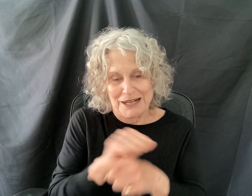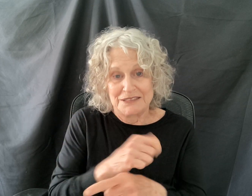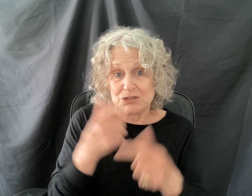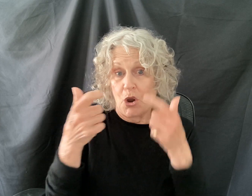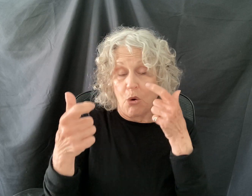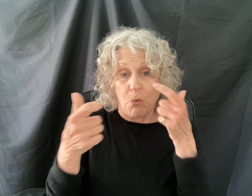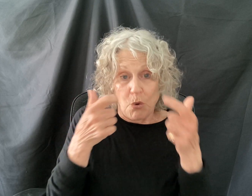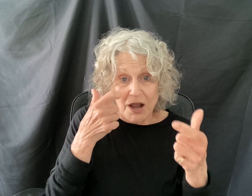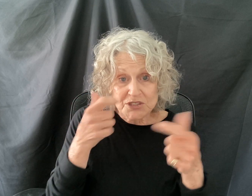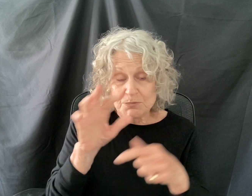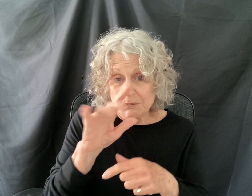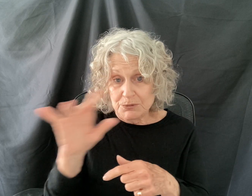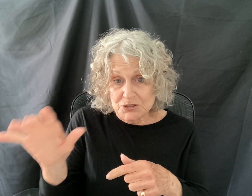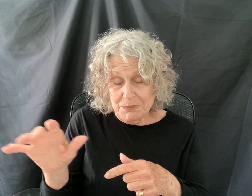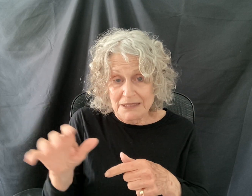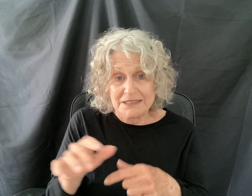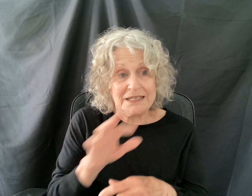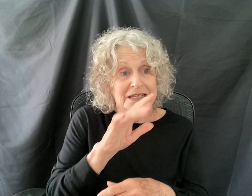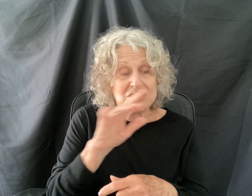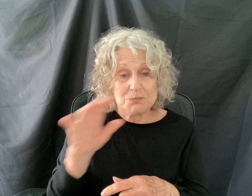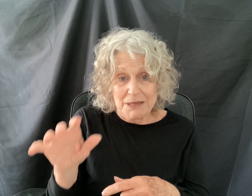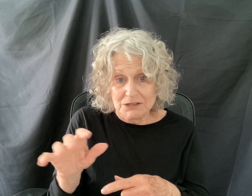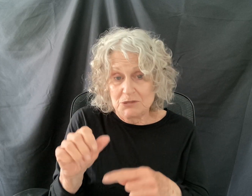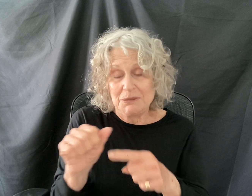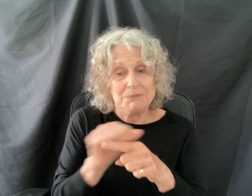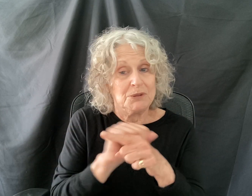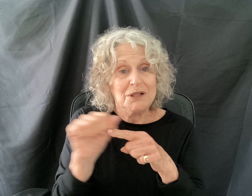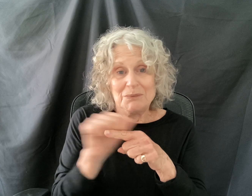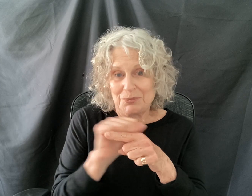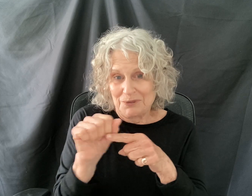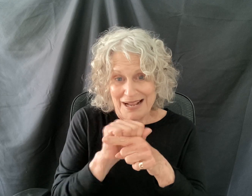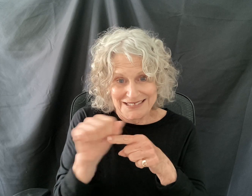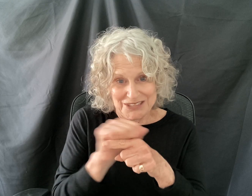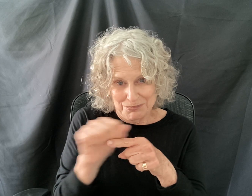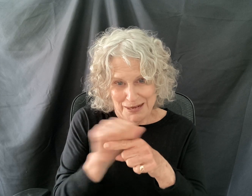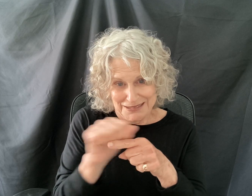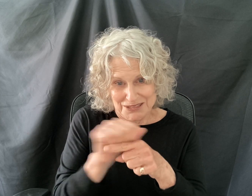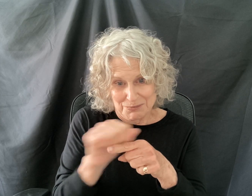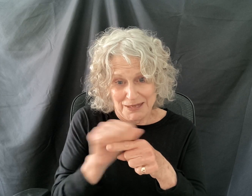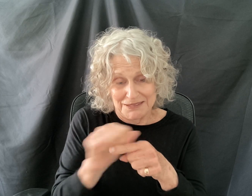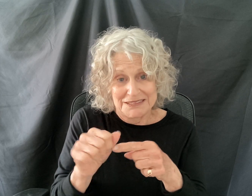practice. Watch people spelling, spell to people, practice, practice, practice.